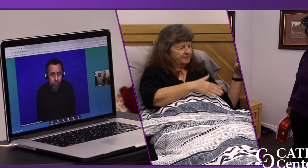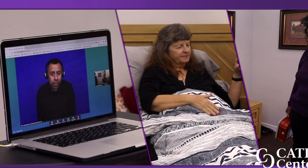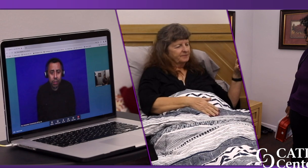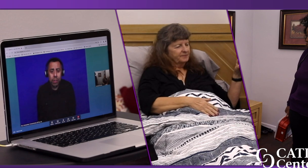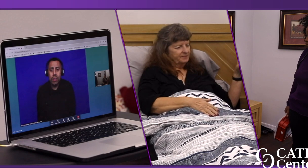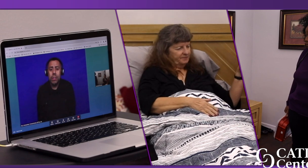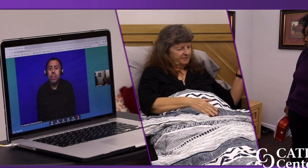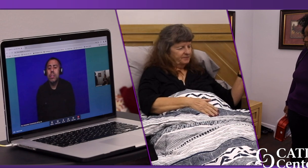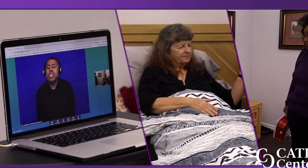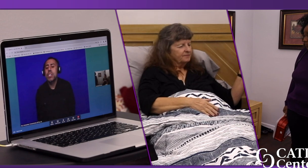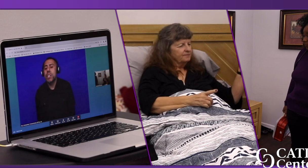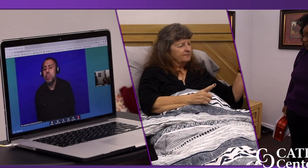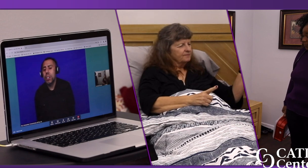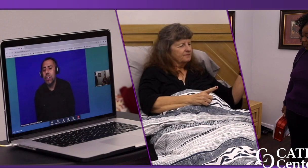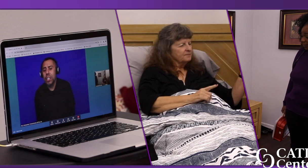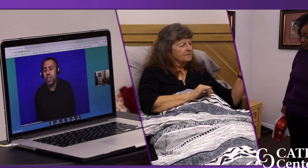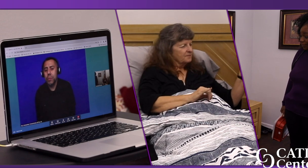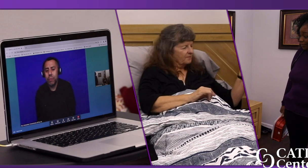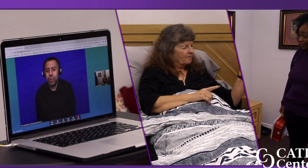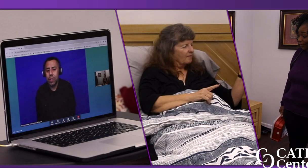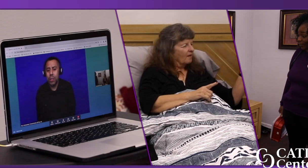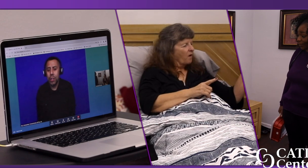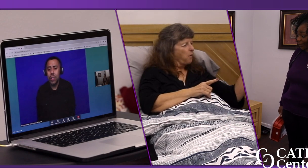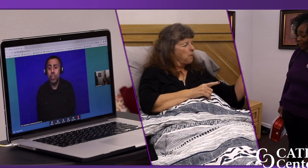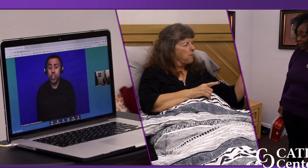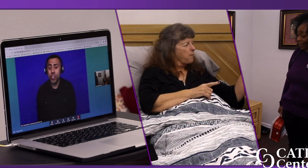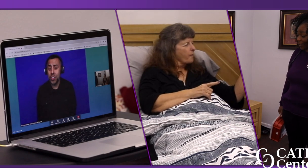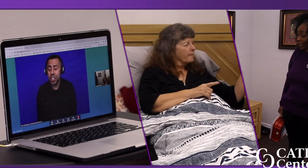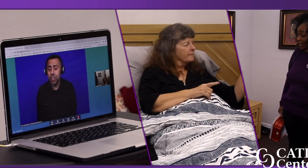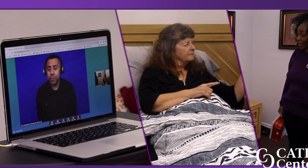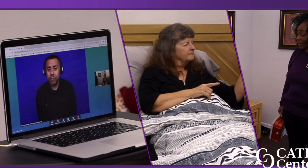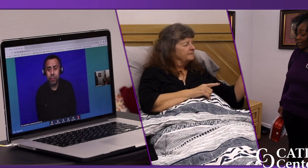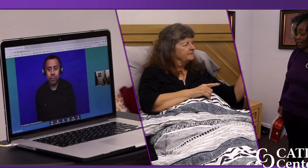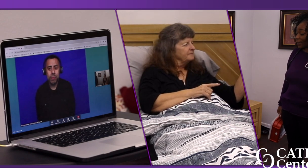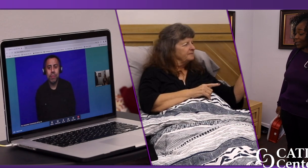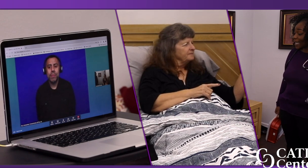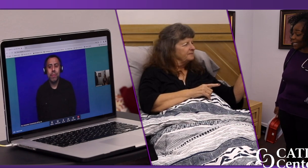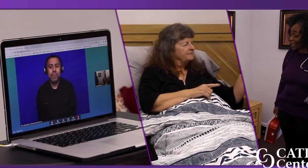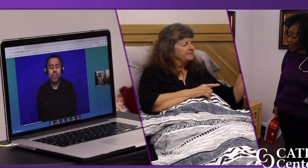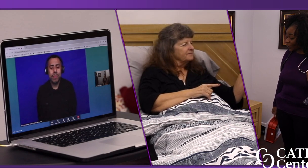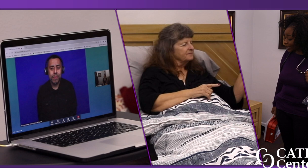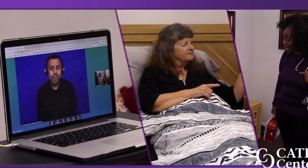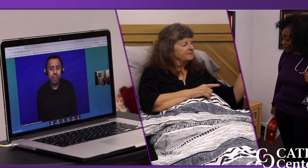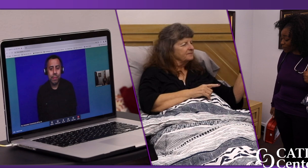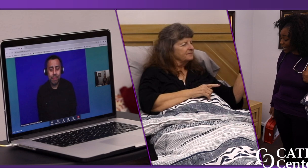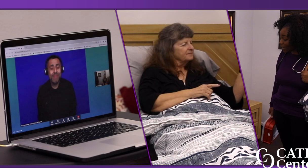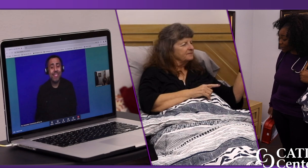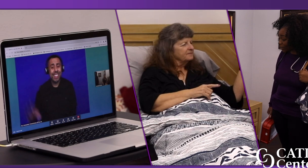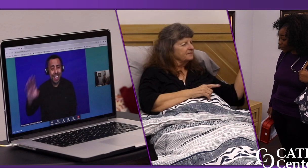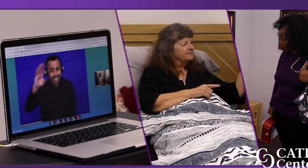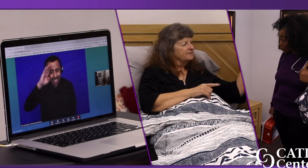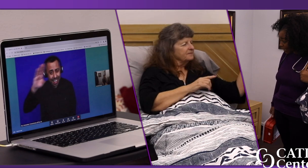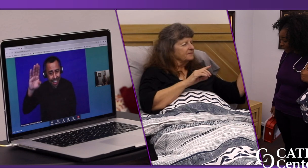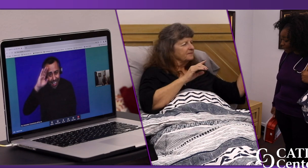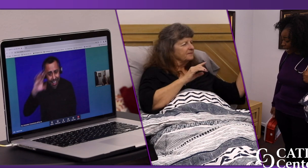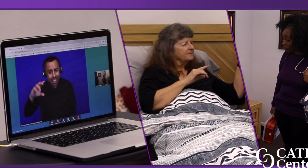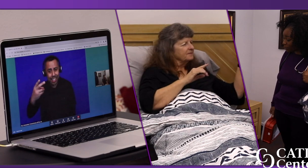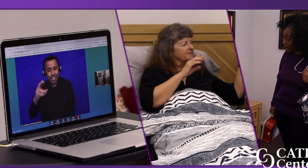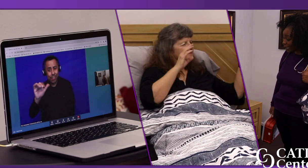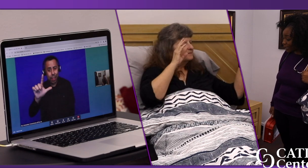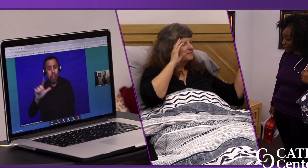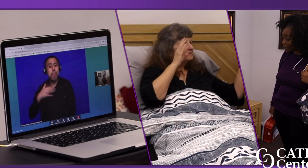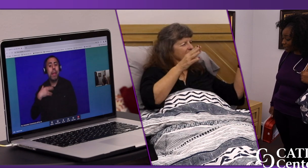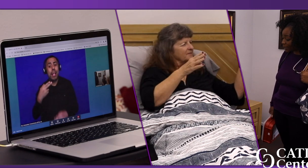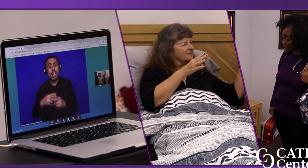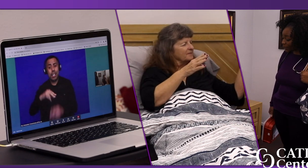"Better? This is much better, thank you. Okay, your nurse is here." "Hello, Cheryl. My name is Joquita. I